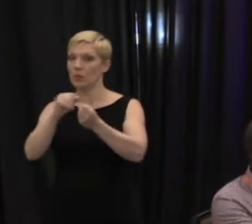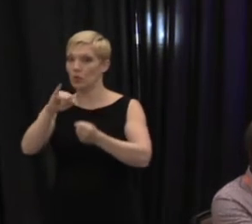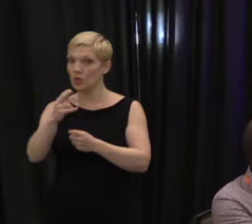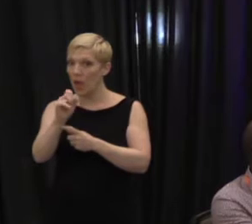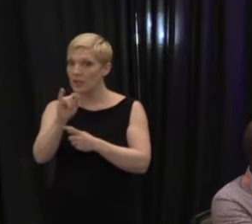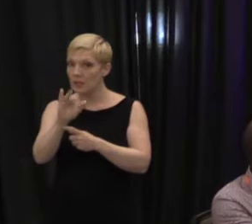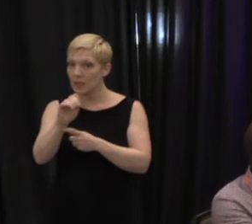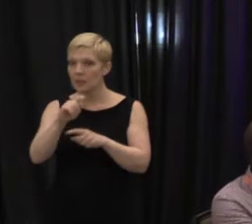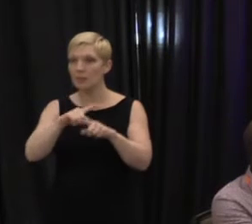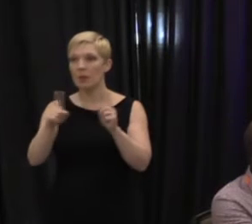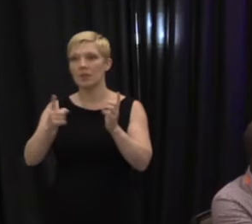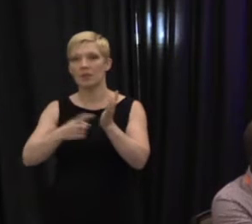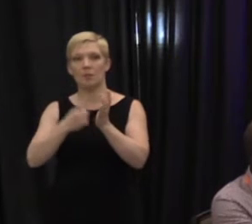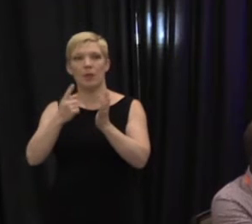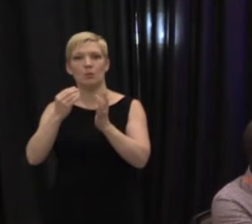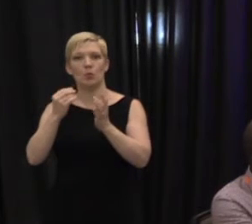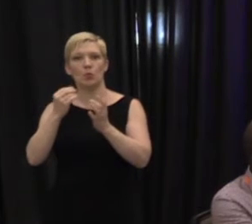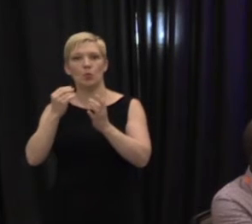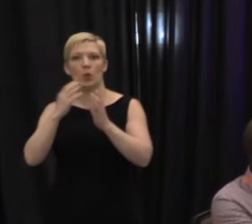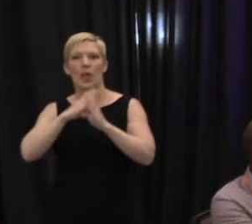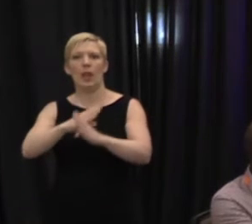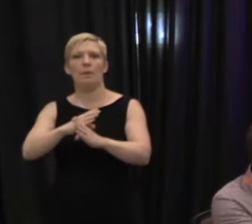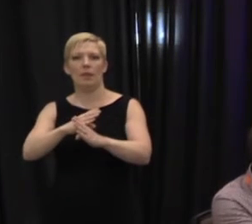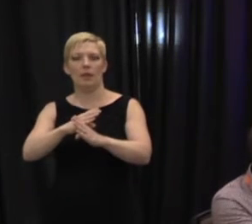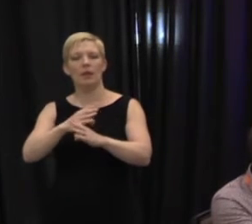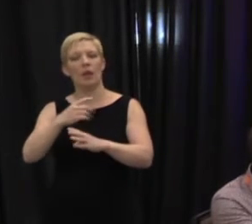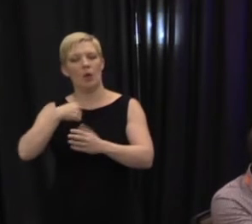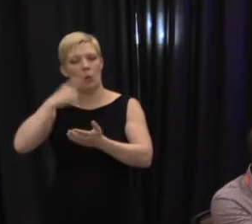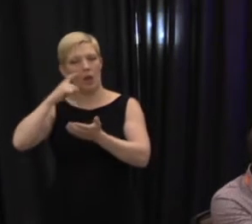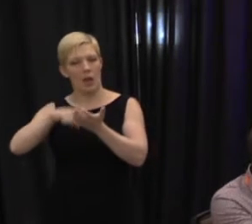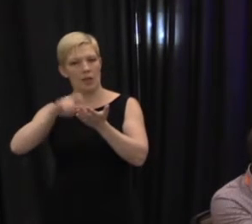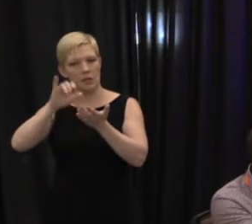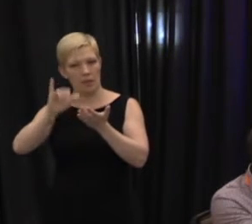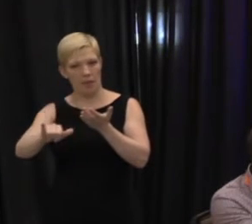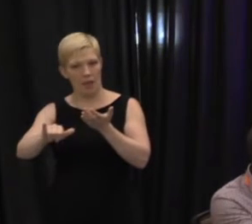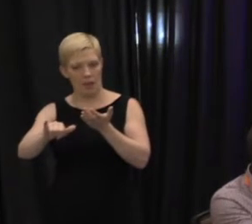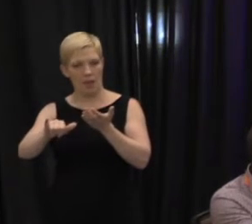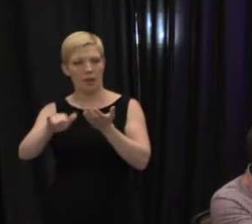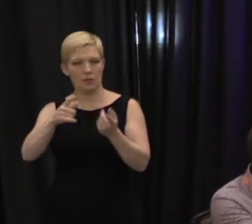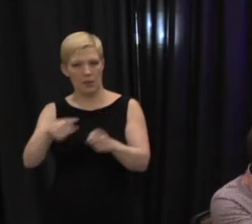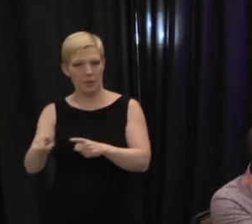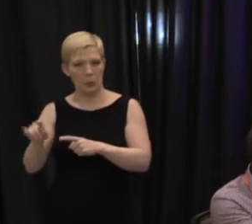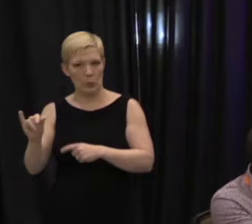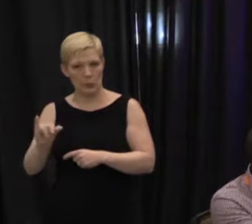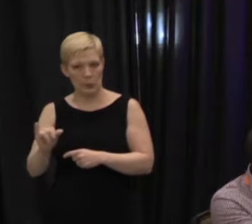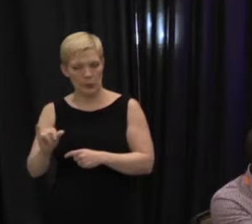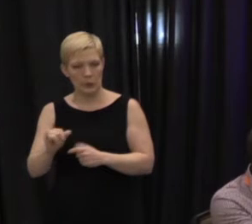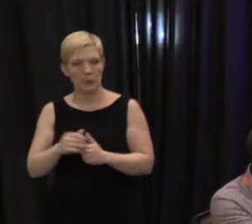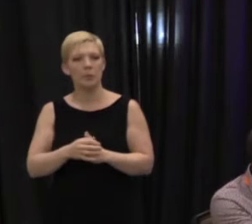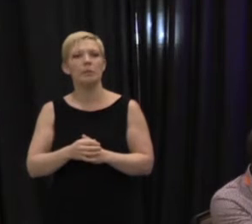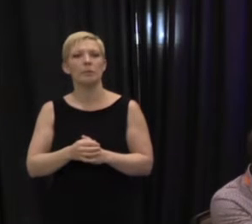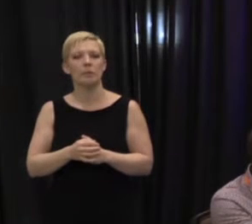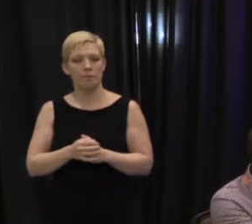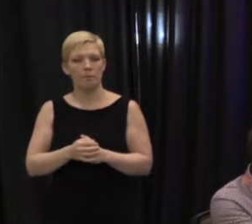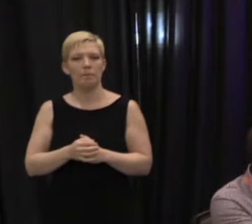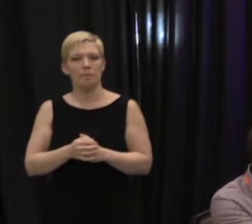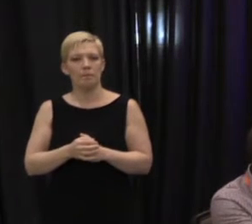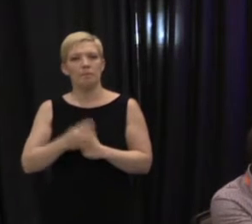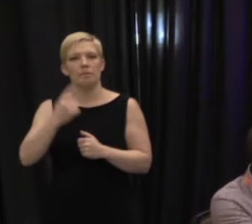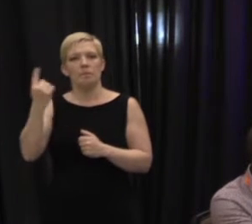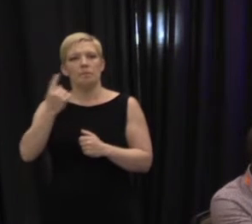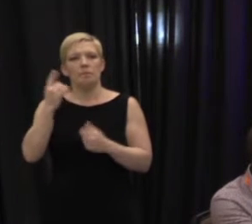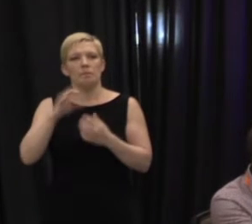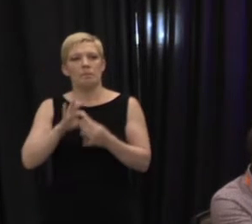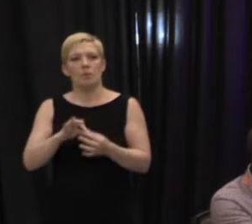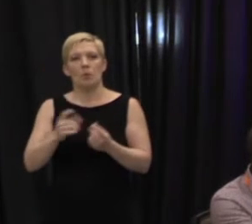inhibit it. So recognizing that debate is going on as well. But anyway, so in that respect, that's something about, you know, sort